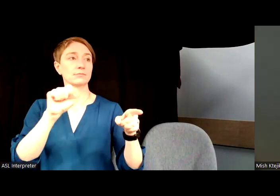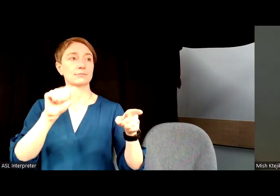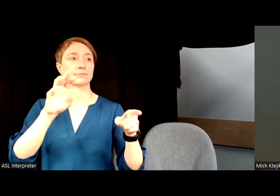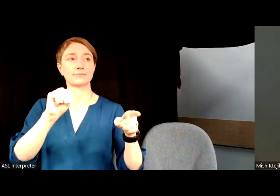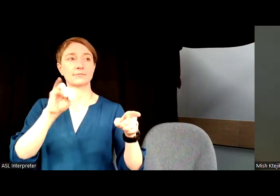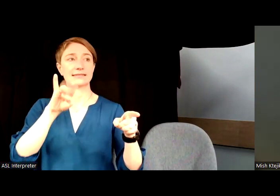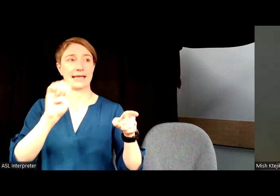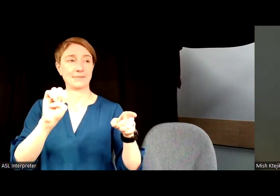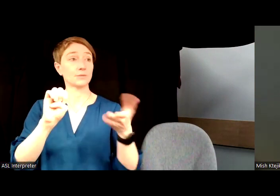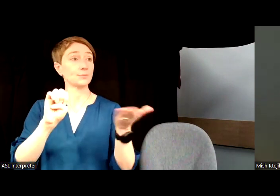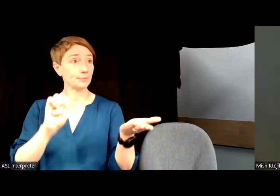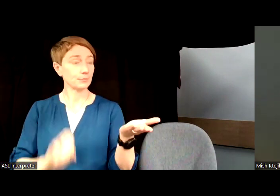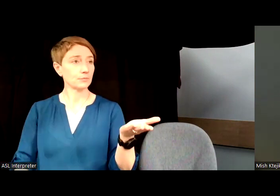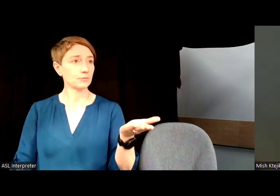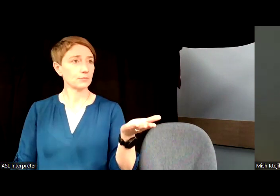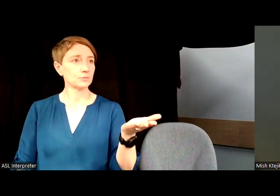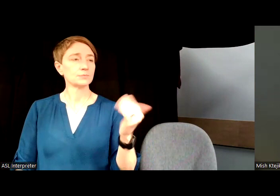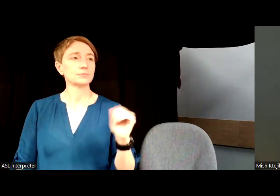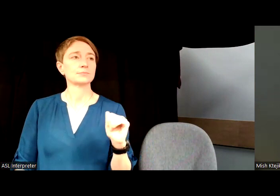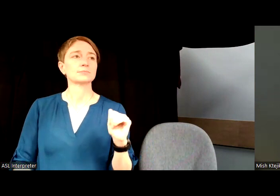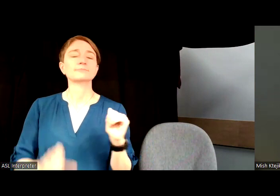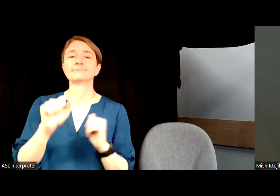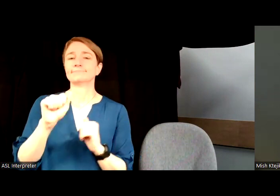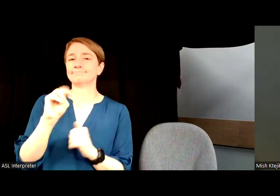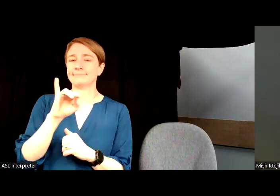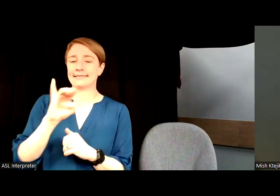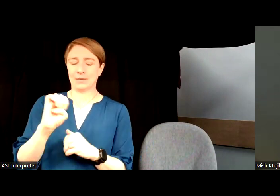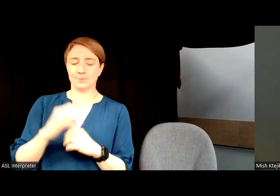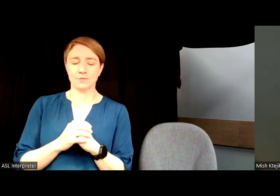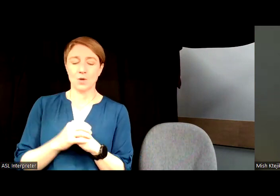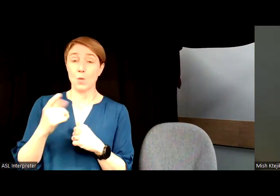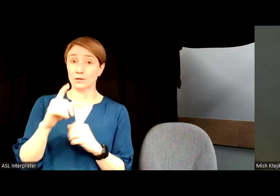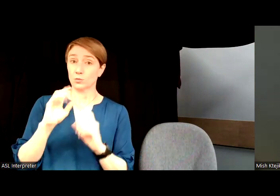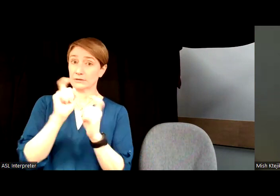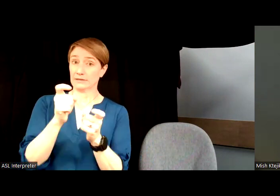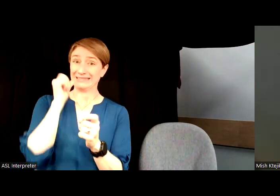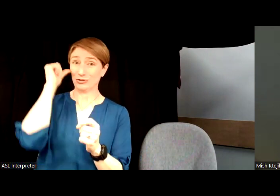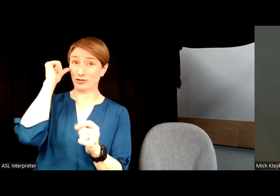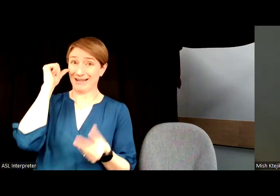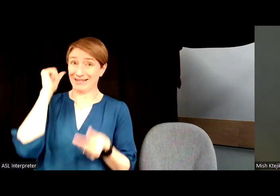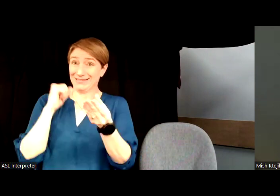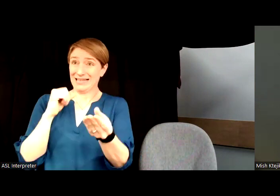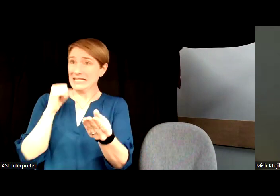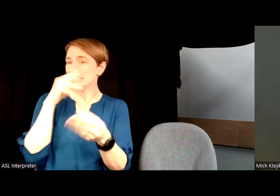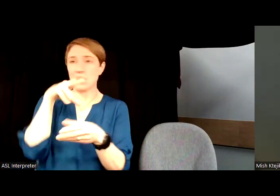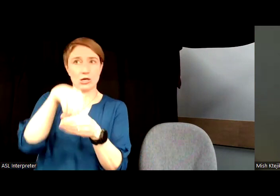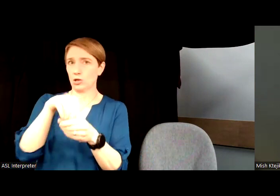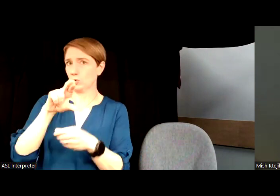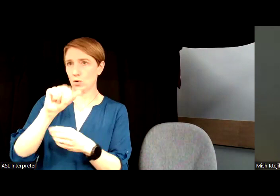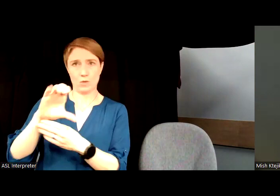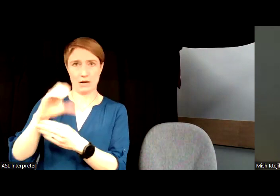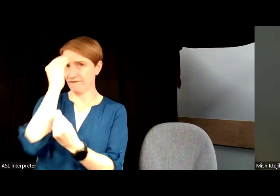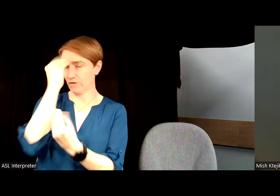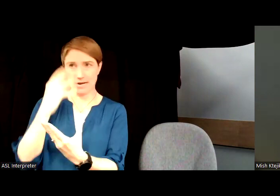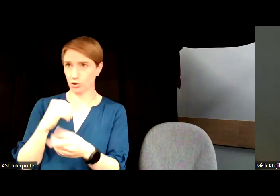This is Jack, Sammy. This is Sammy. So what you were given yesterday does not include the RAC information. It